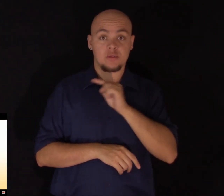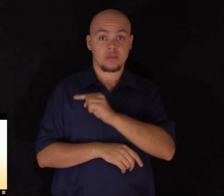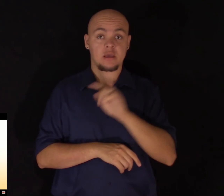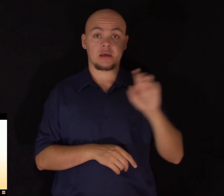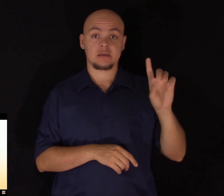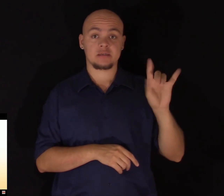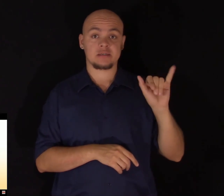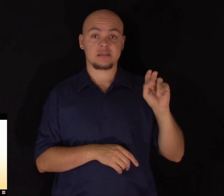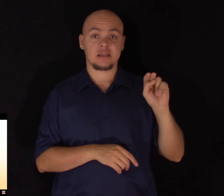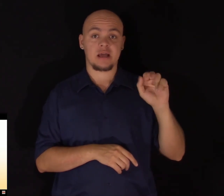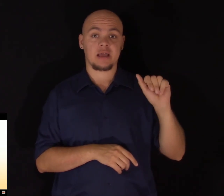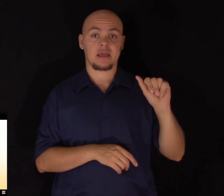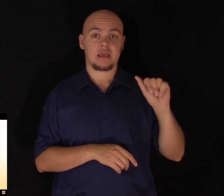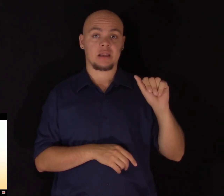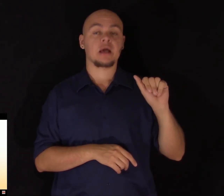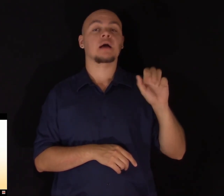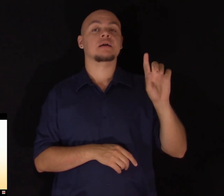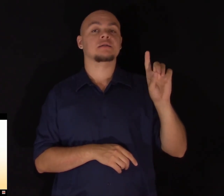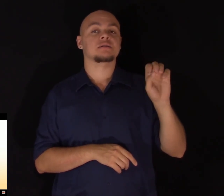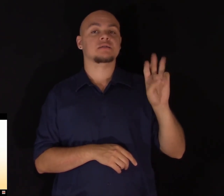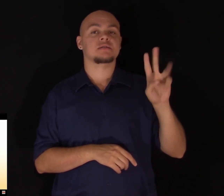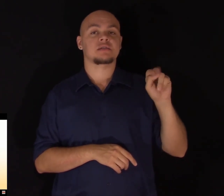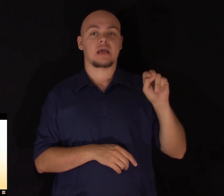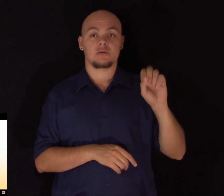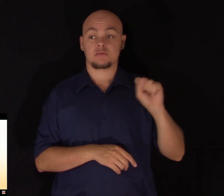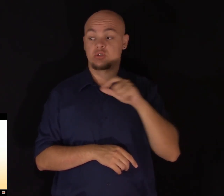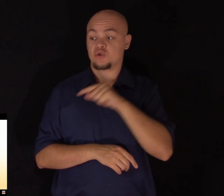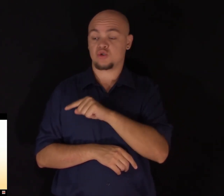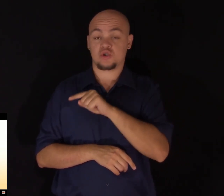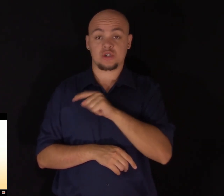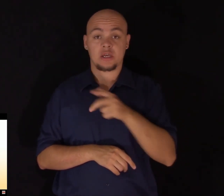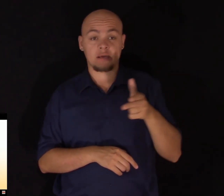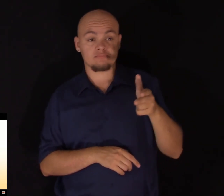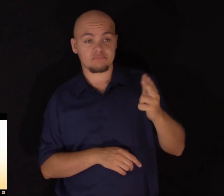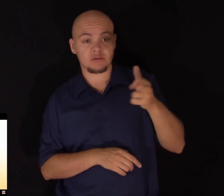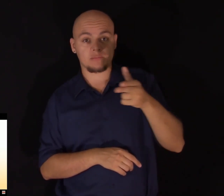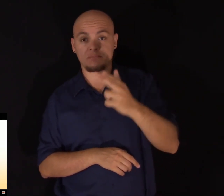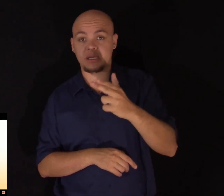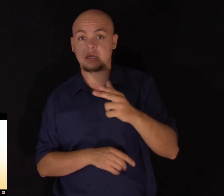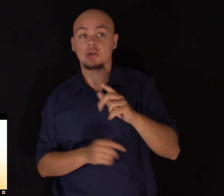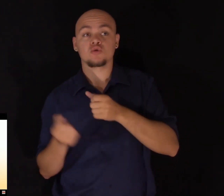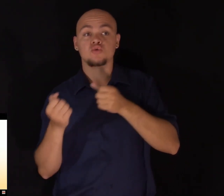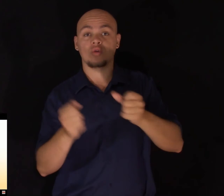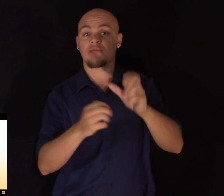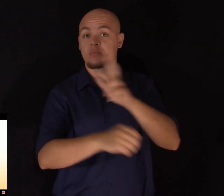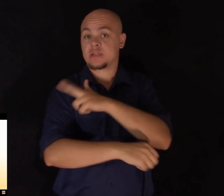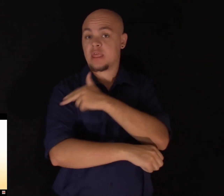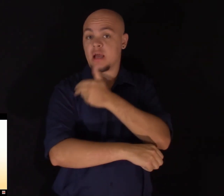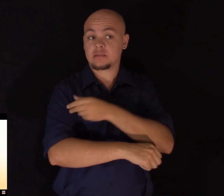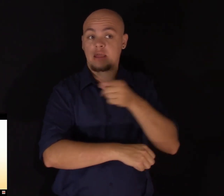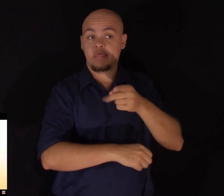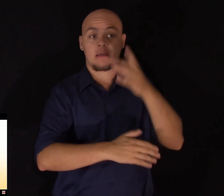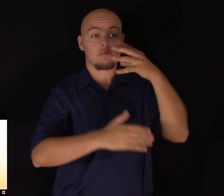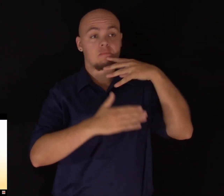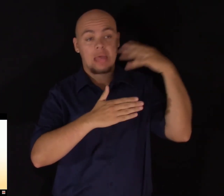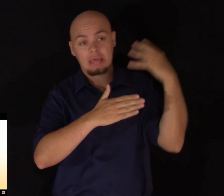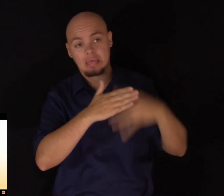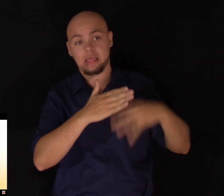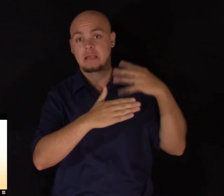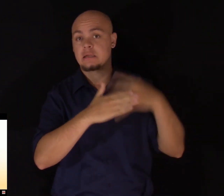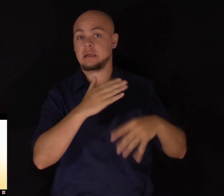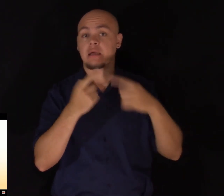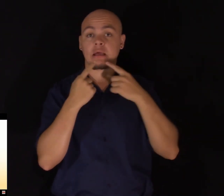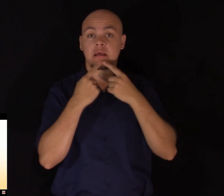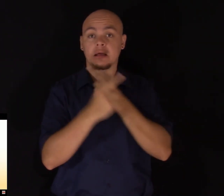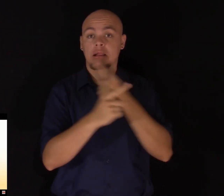Diane Downs, shot her kids at close range, drove them to the hospital while they bled all over the car, claimed